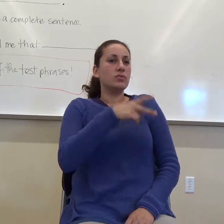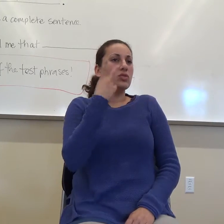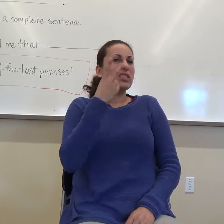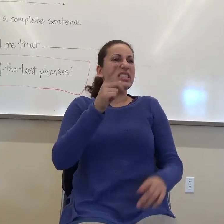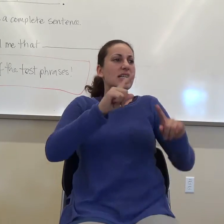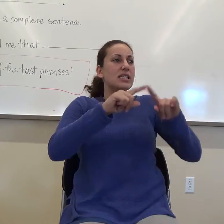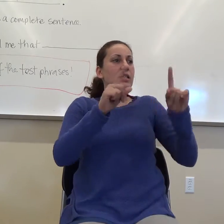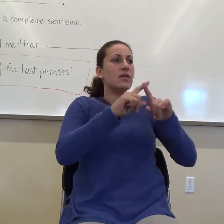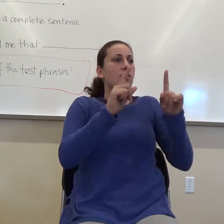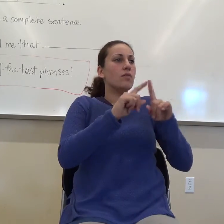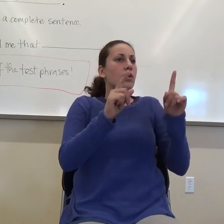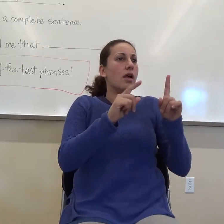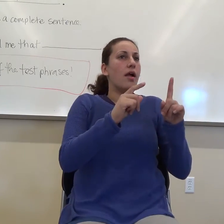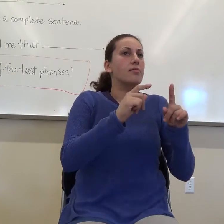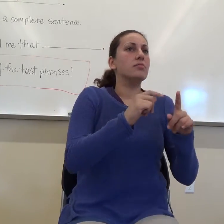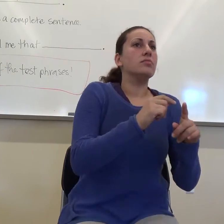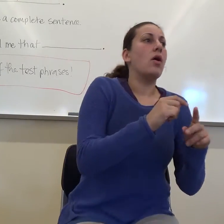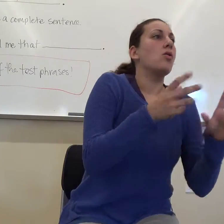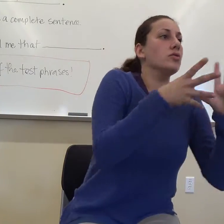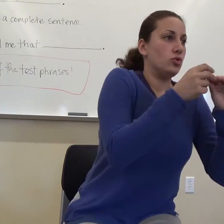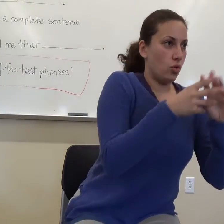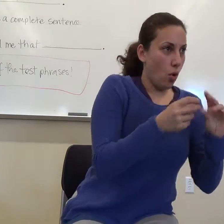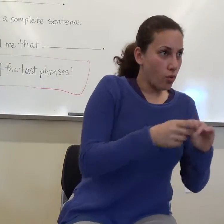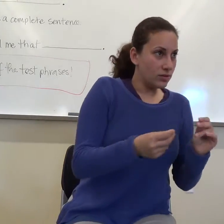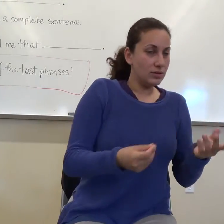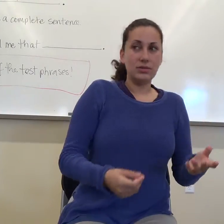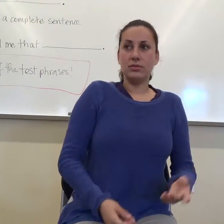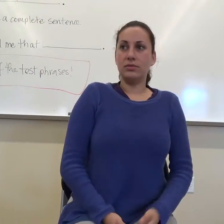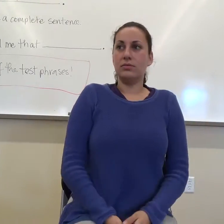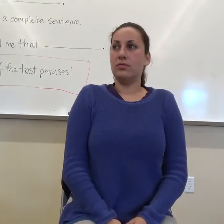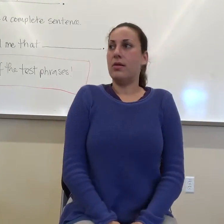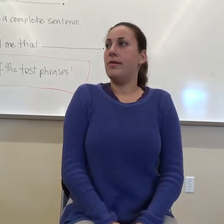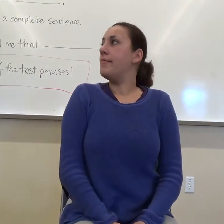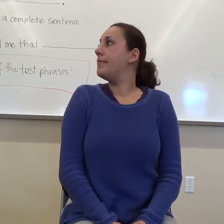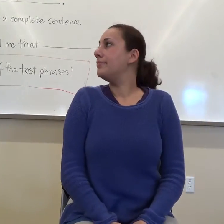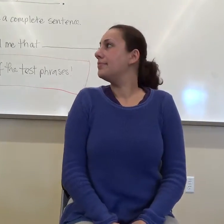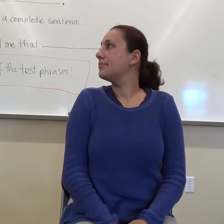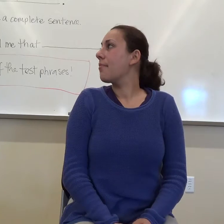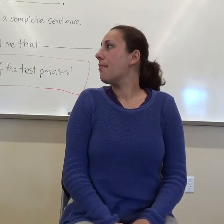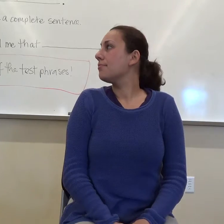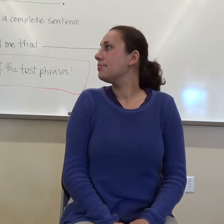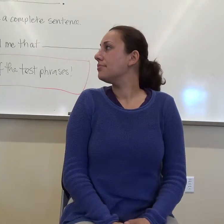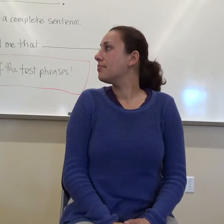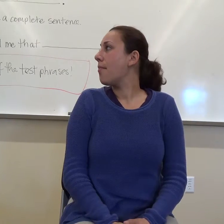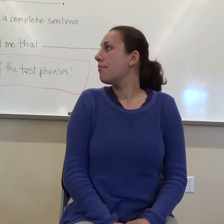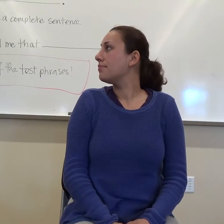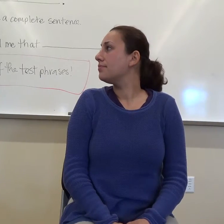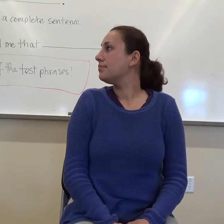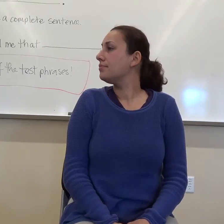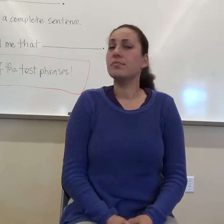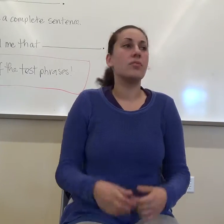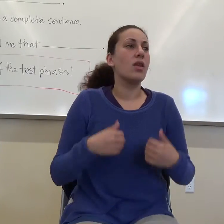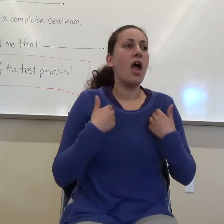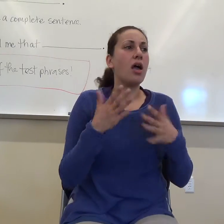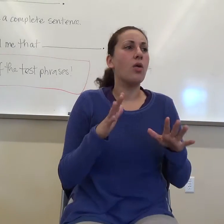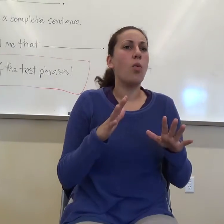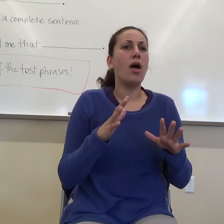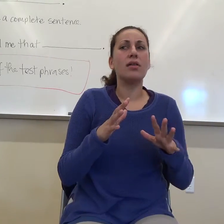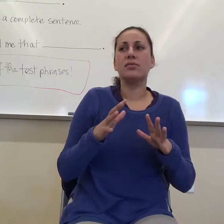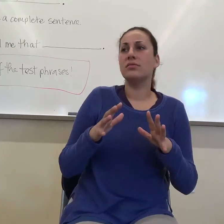Mayo thing, there's a story too. Okay, because I don't want to leave behind all